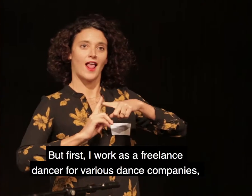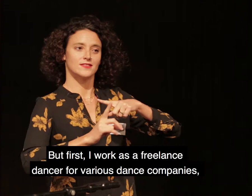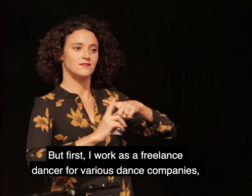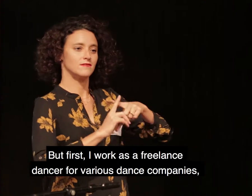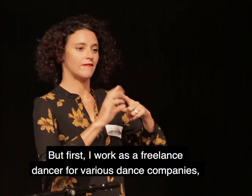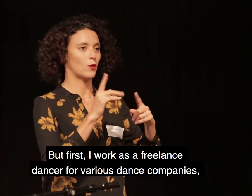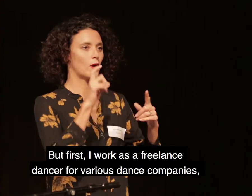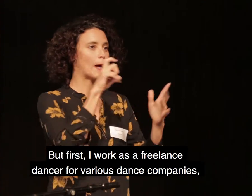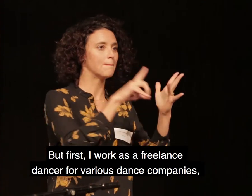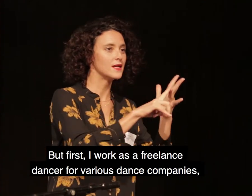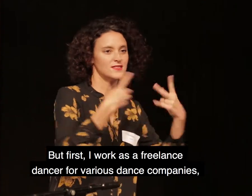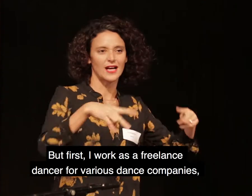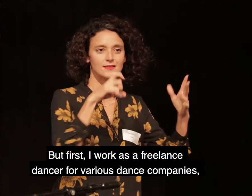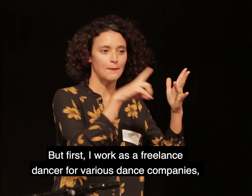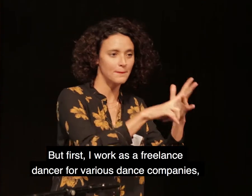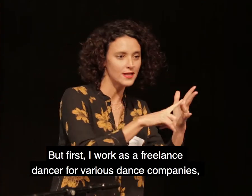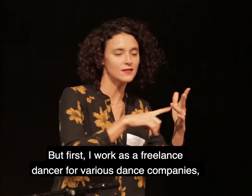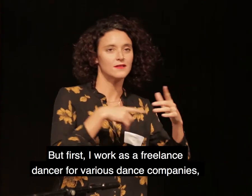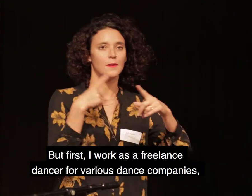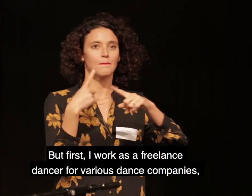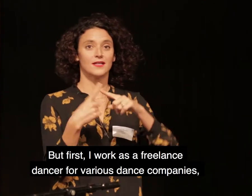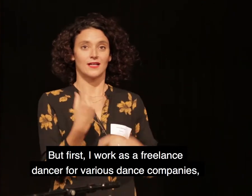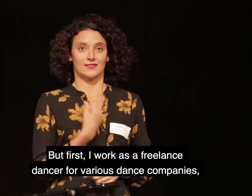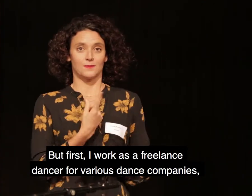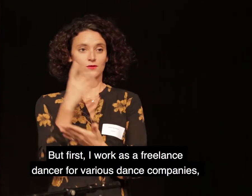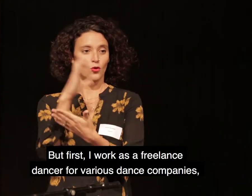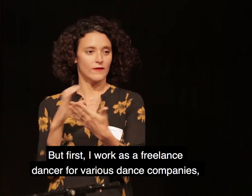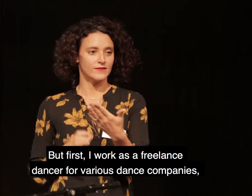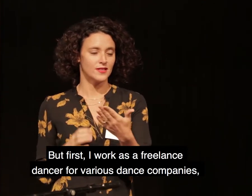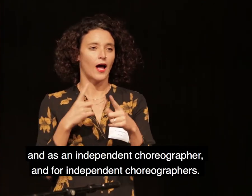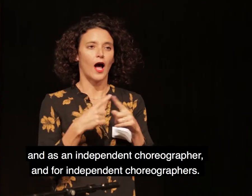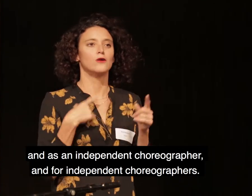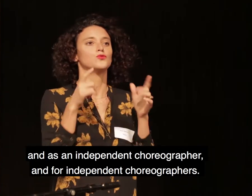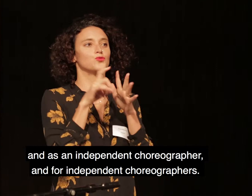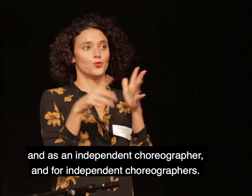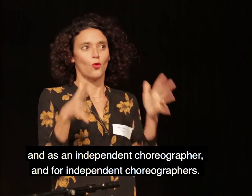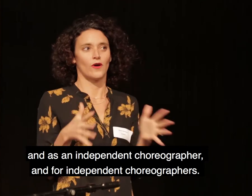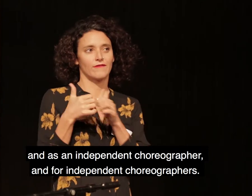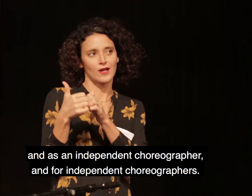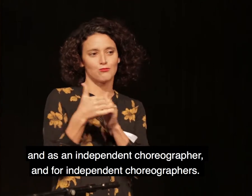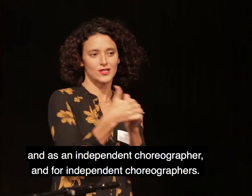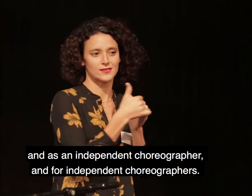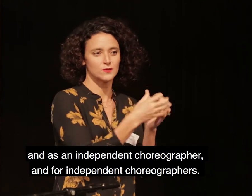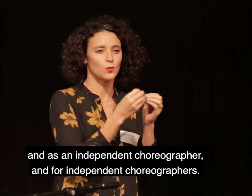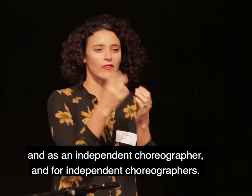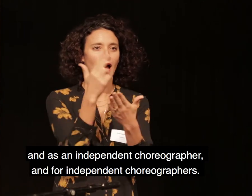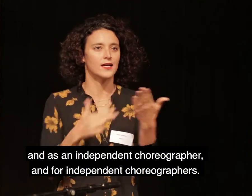But first, I work as a freelance dancer for various dance companies and as an independent choreographer and for